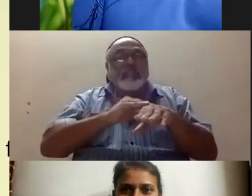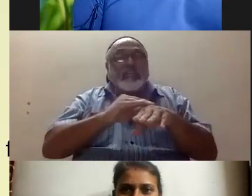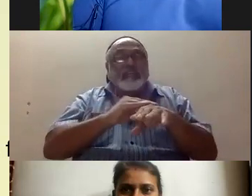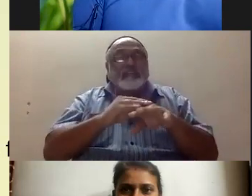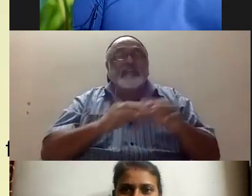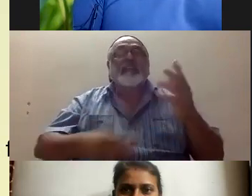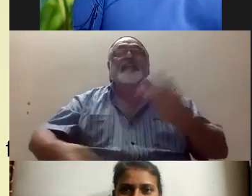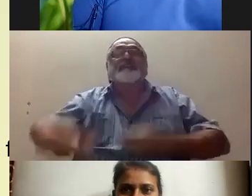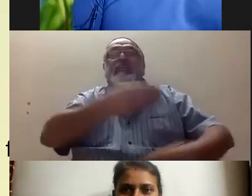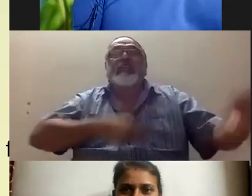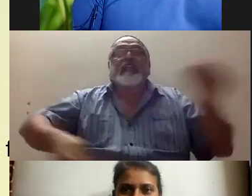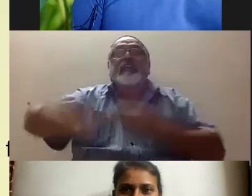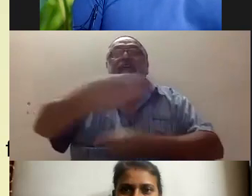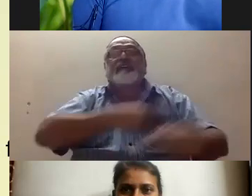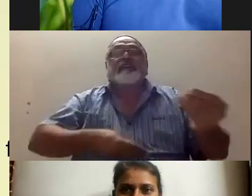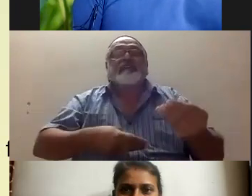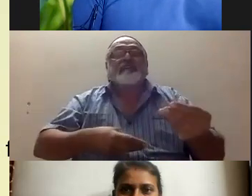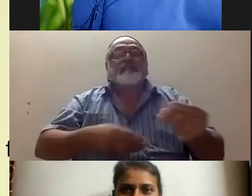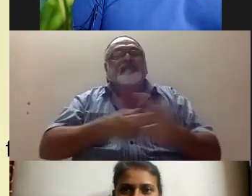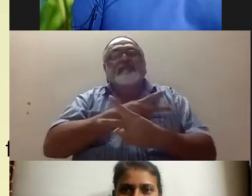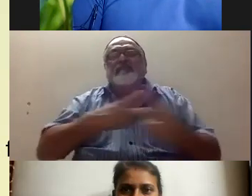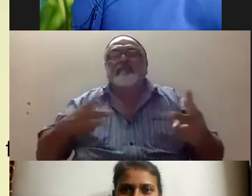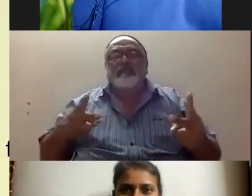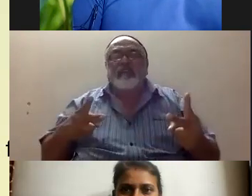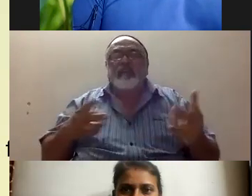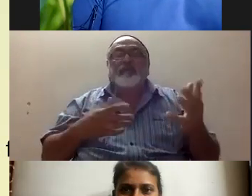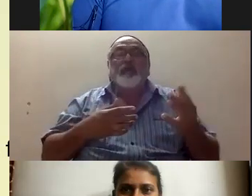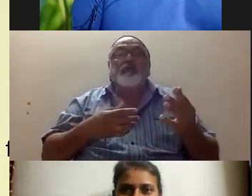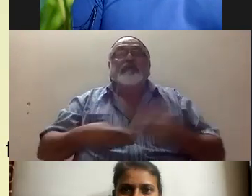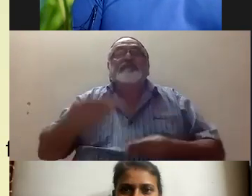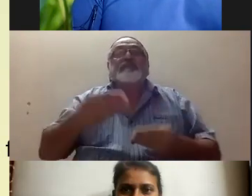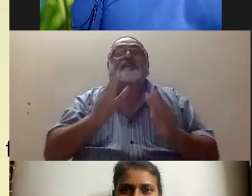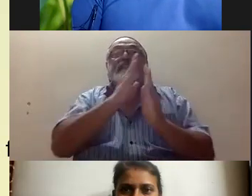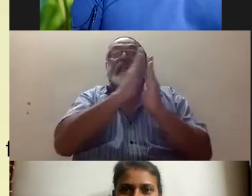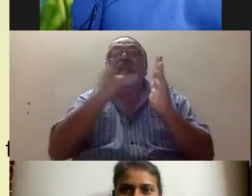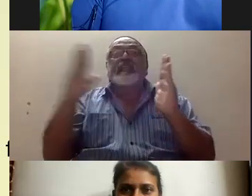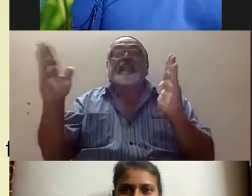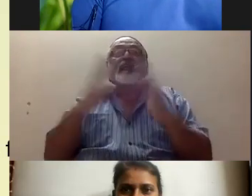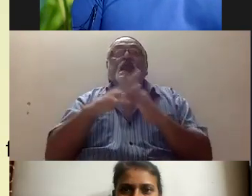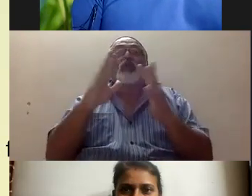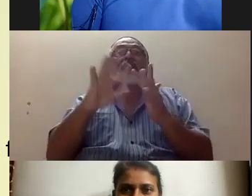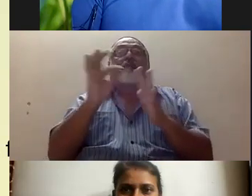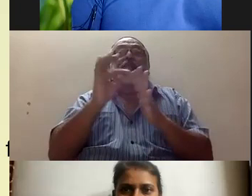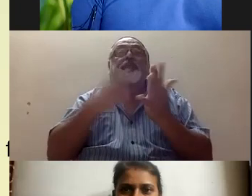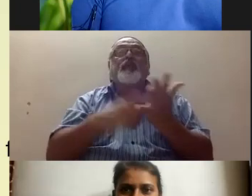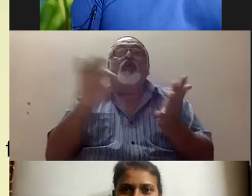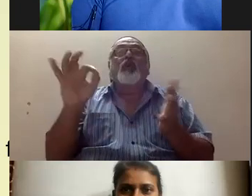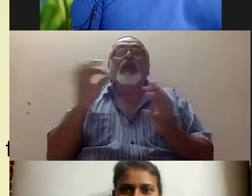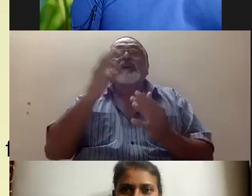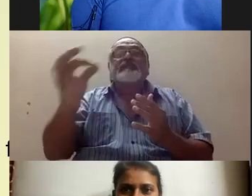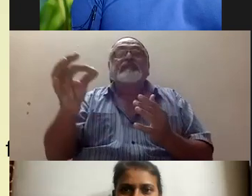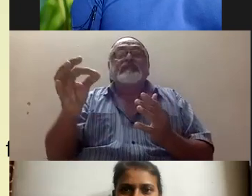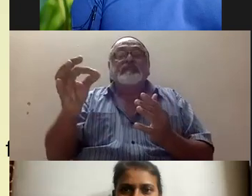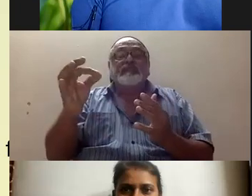business. In fact, when we made this business directory, Wipro had asked us to just refer, you know,